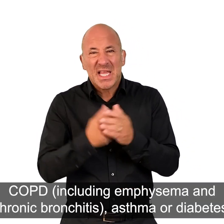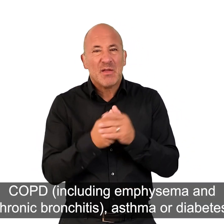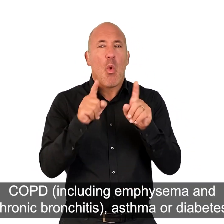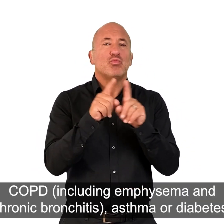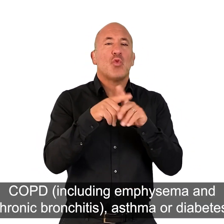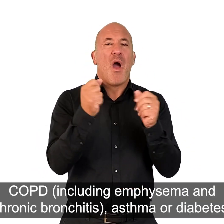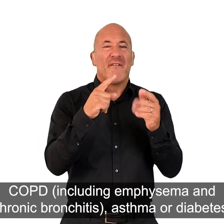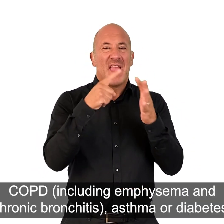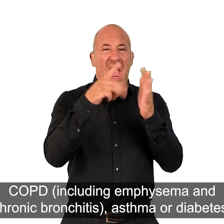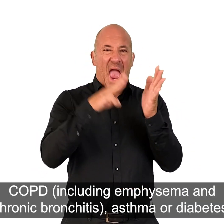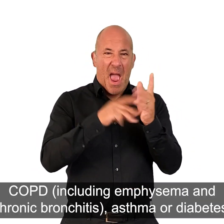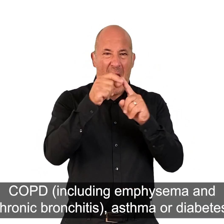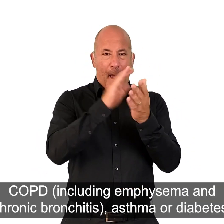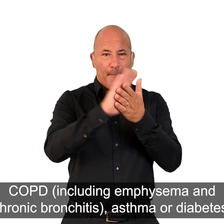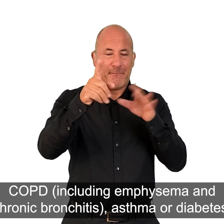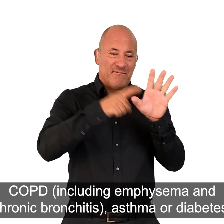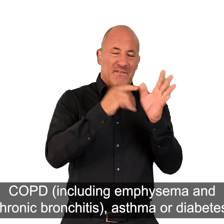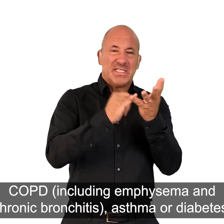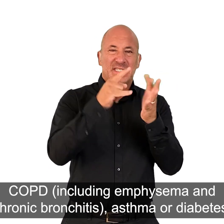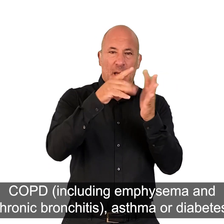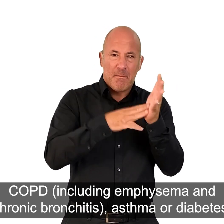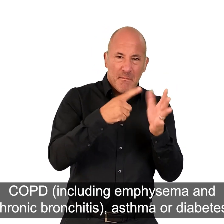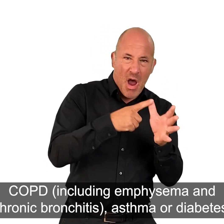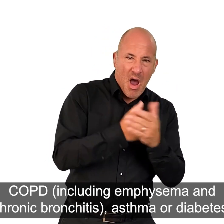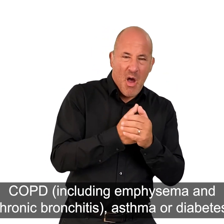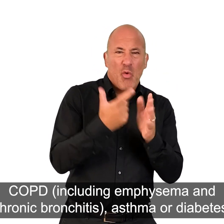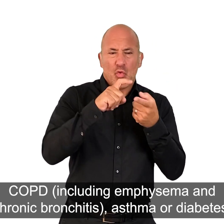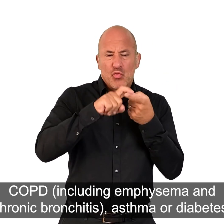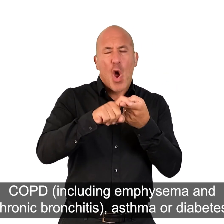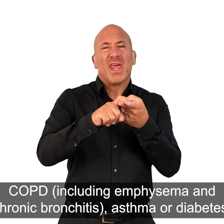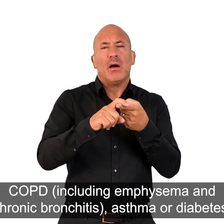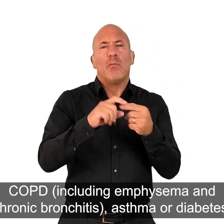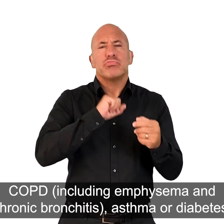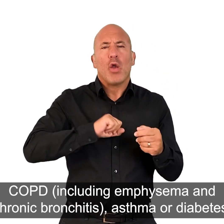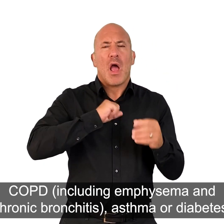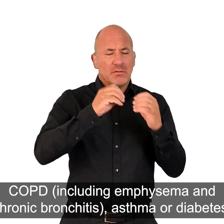COPD, including emphysema and chronic bronchitis, asthma or diabetes.